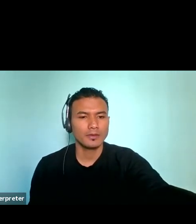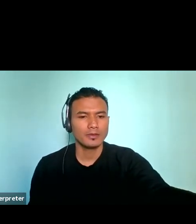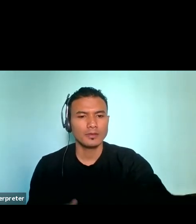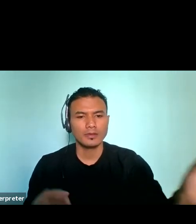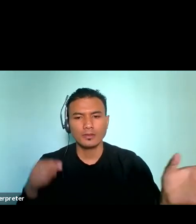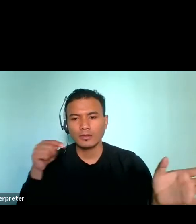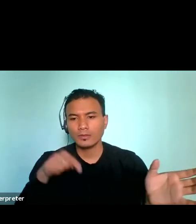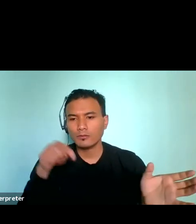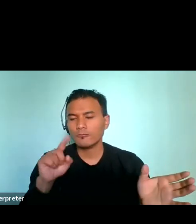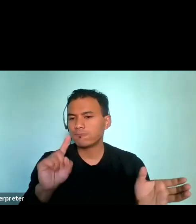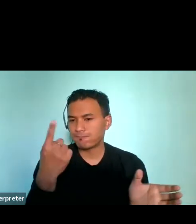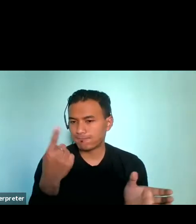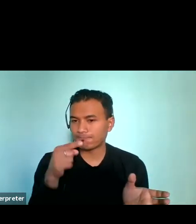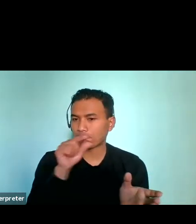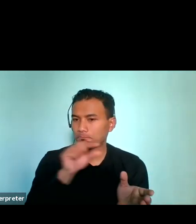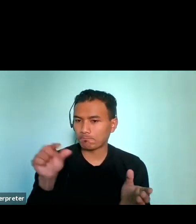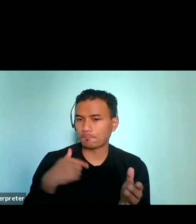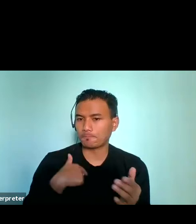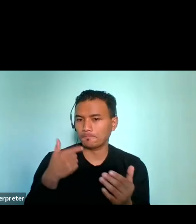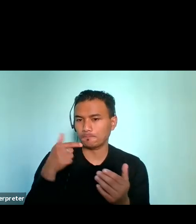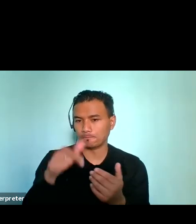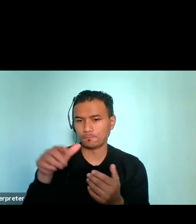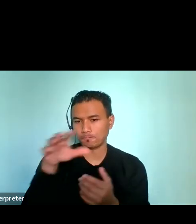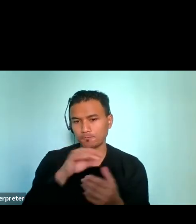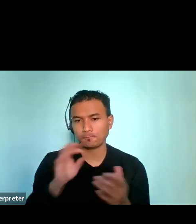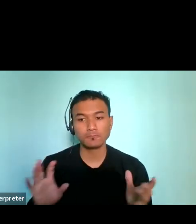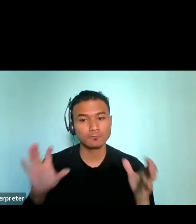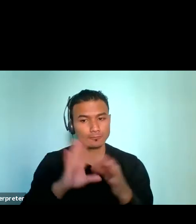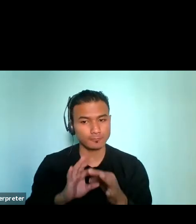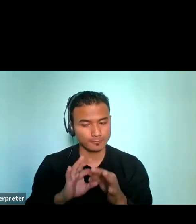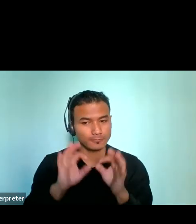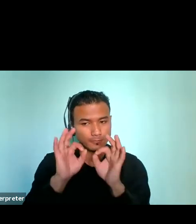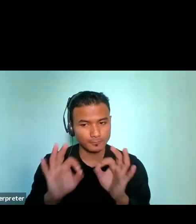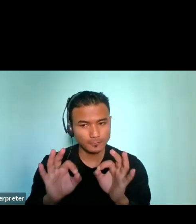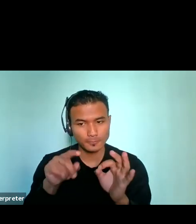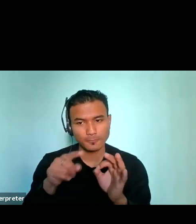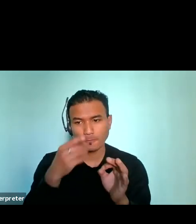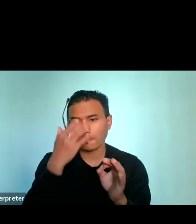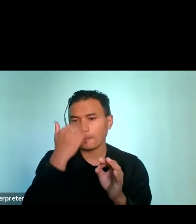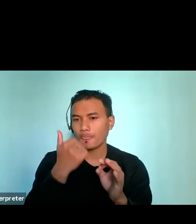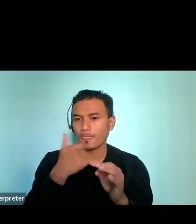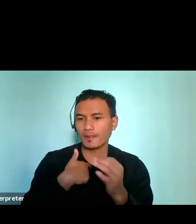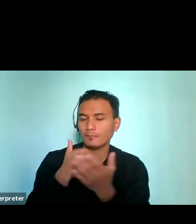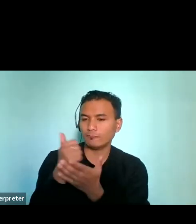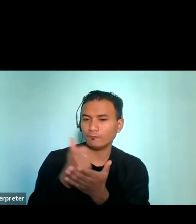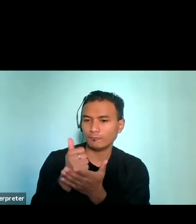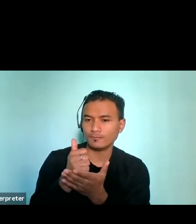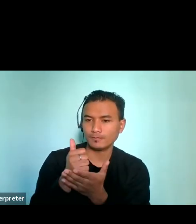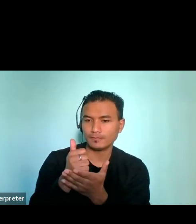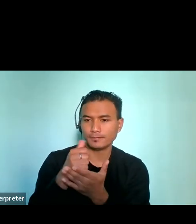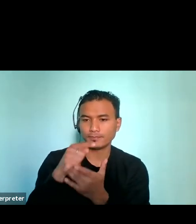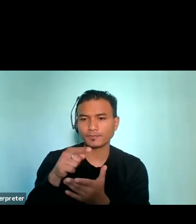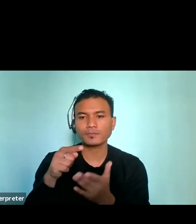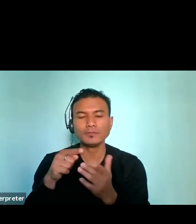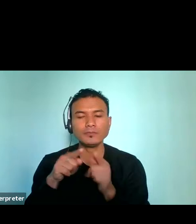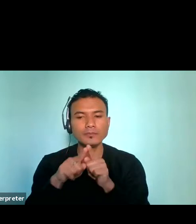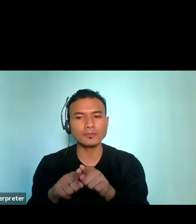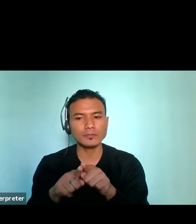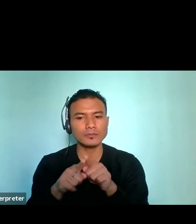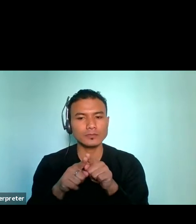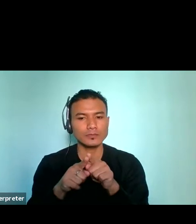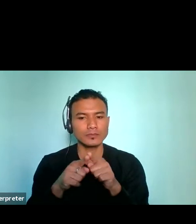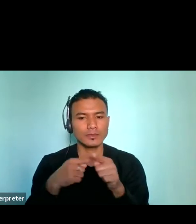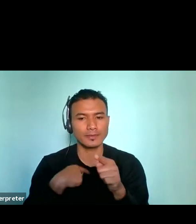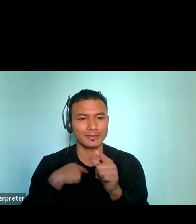That first of all of the things are interlinked. So, and I will try to show this interlinks in